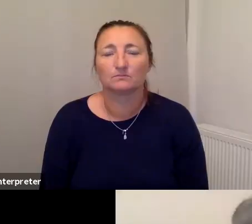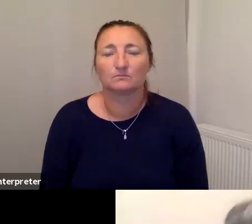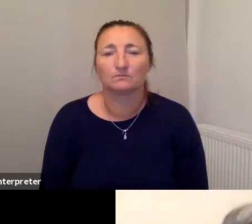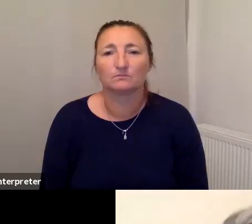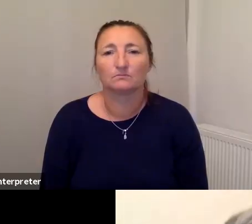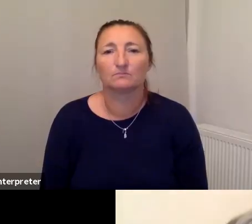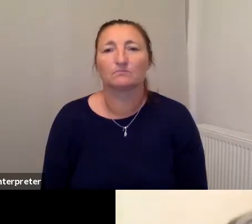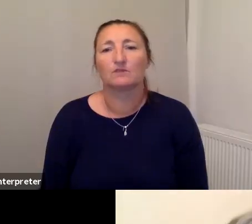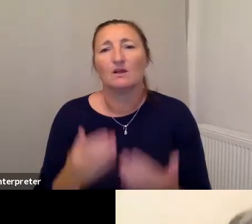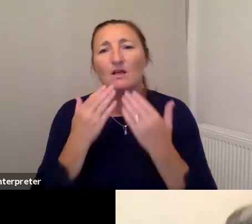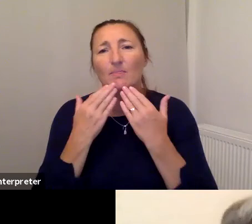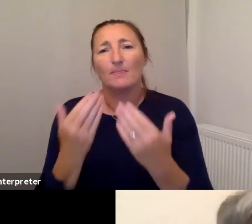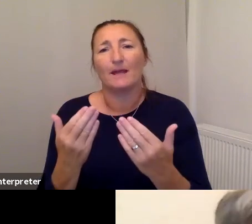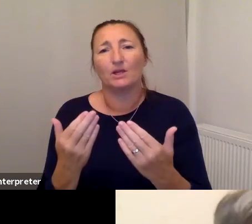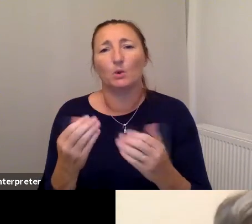Thank you so much.